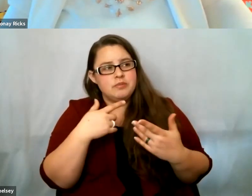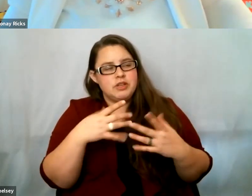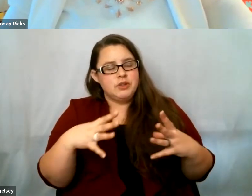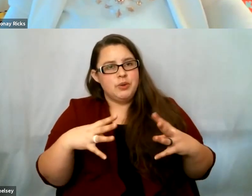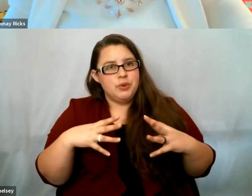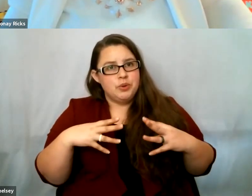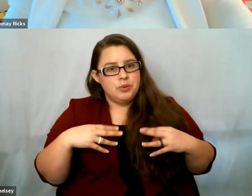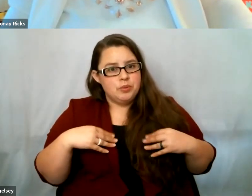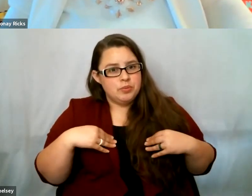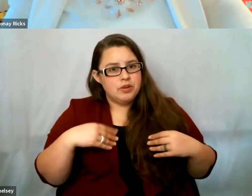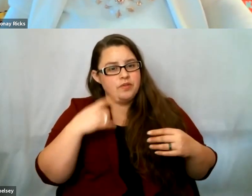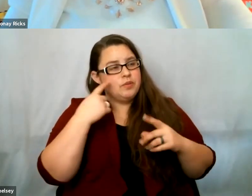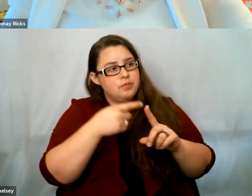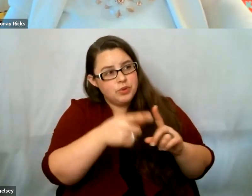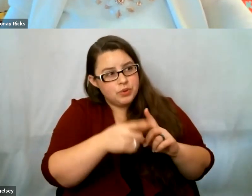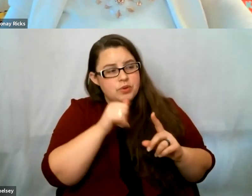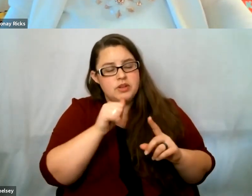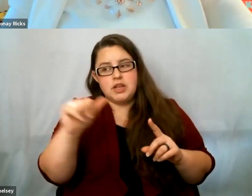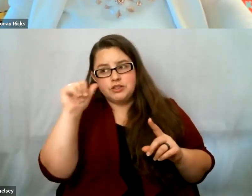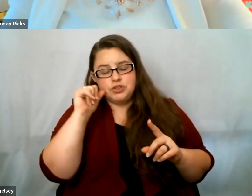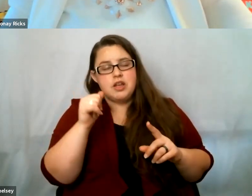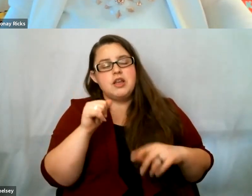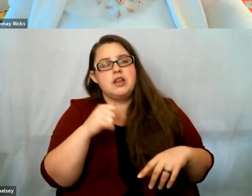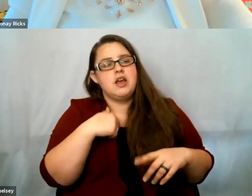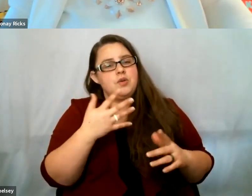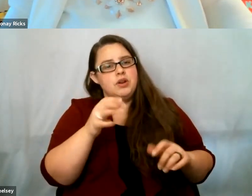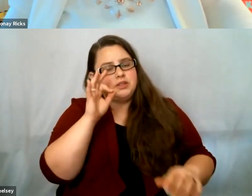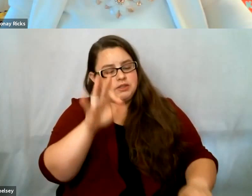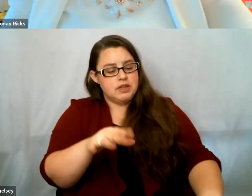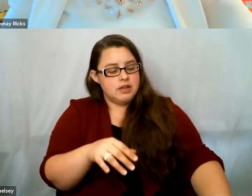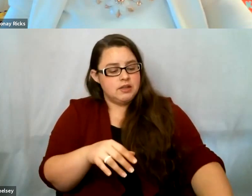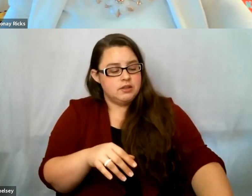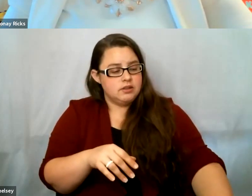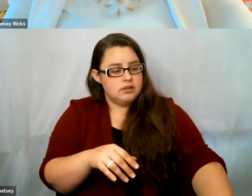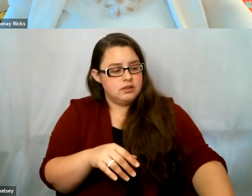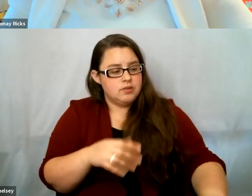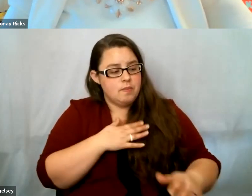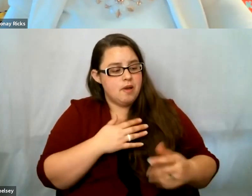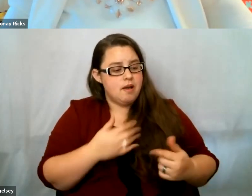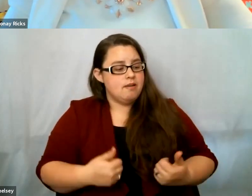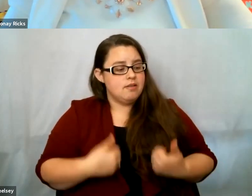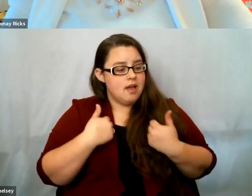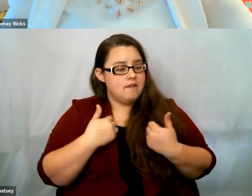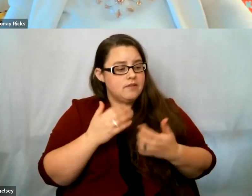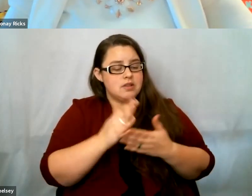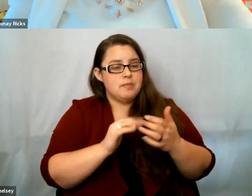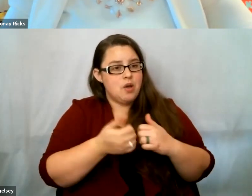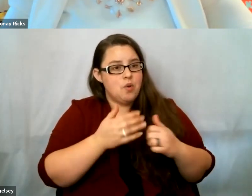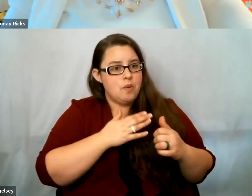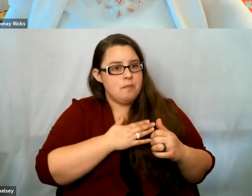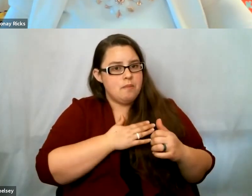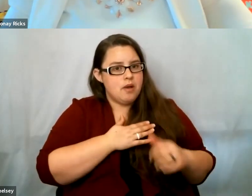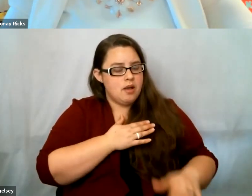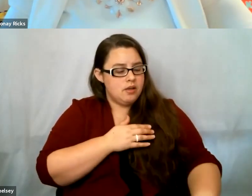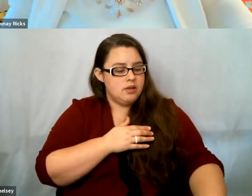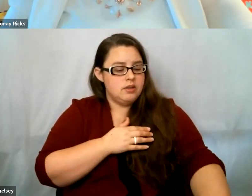in the last and yesterday. But I just wanted to say that my life, somehow the trajectory of my instruction has